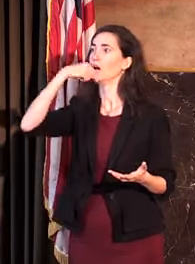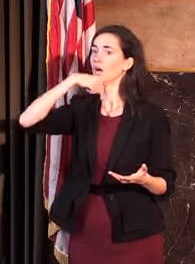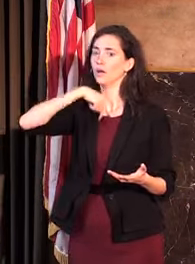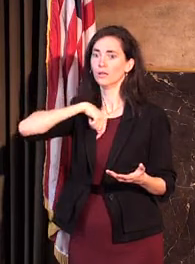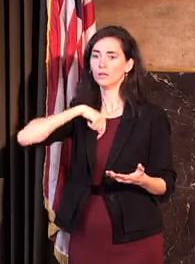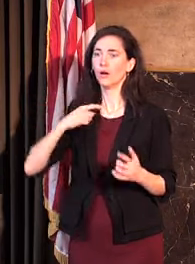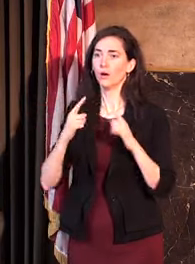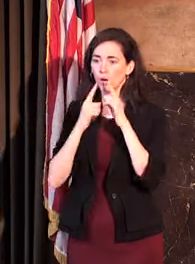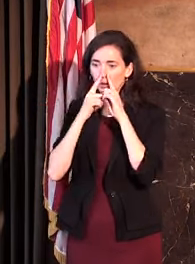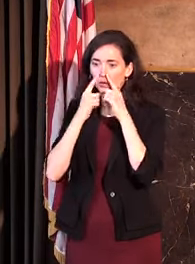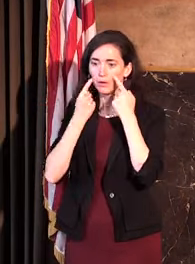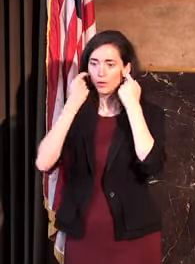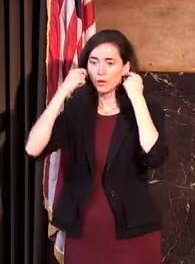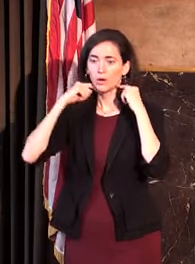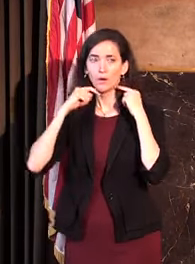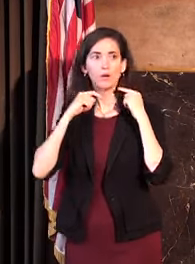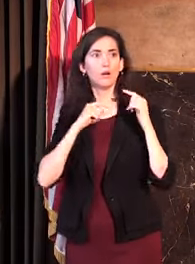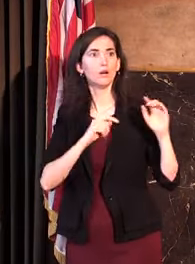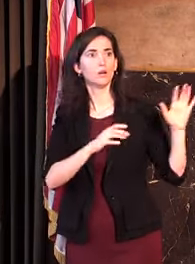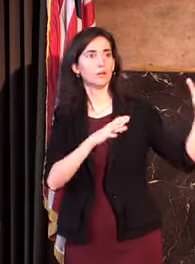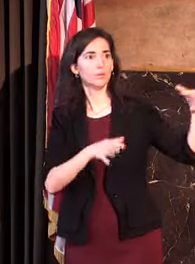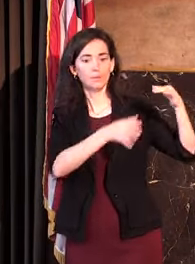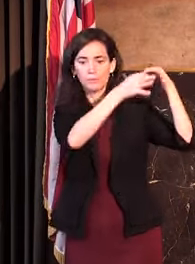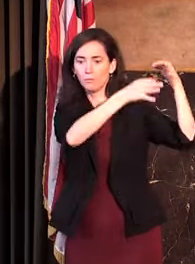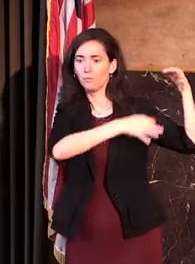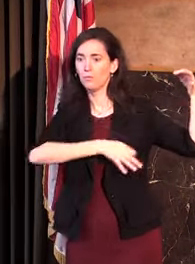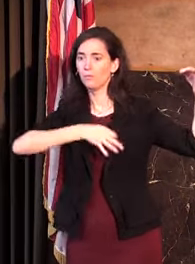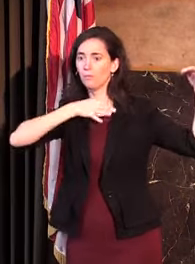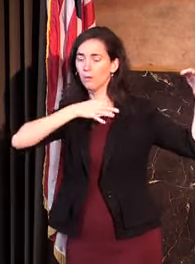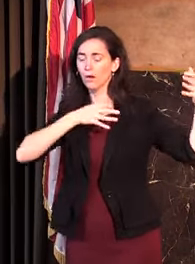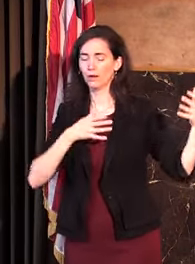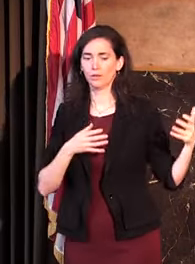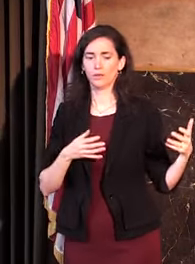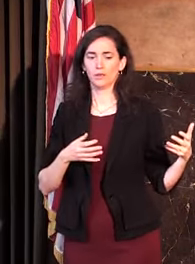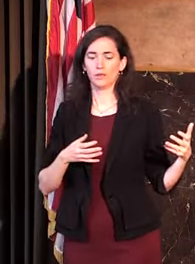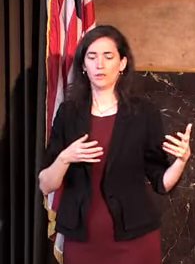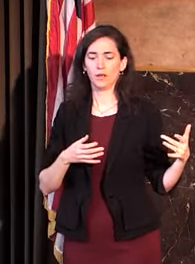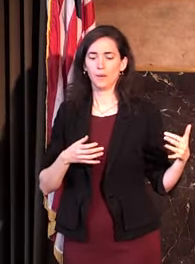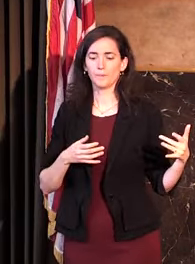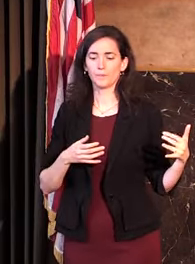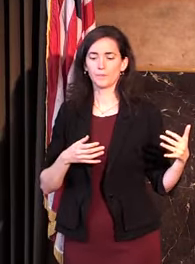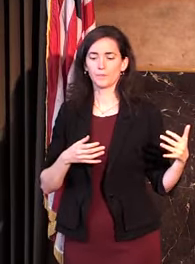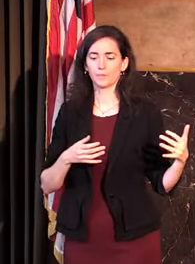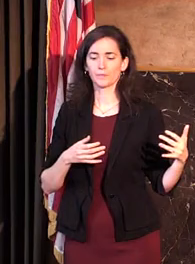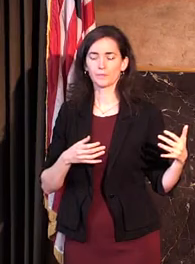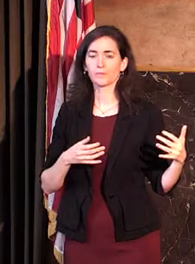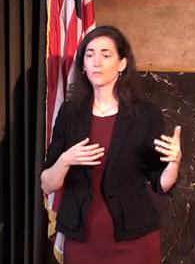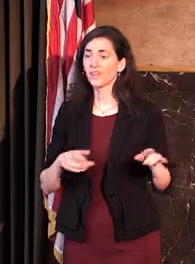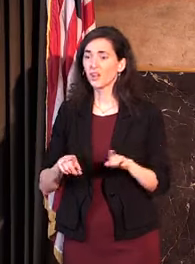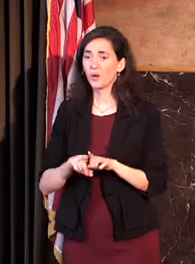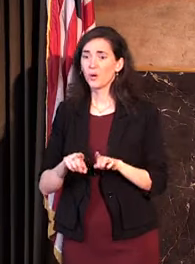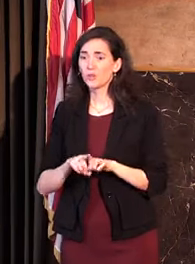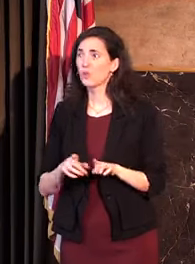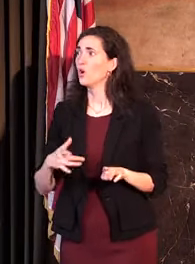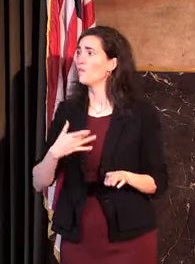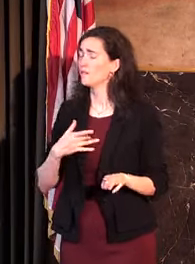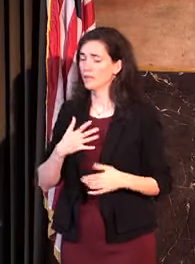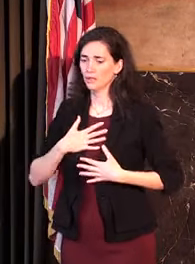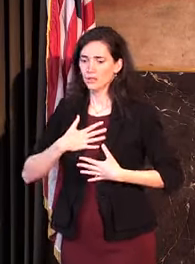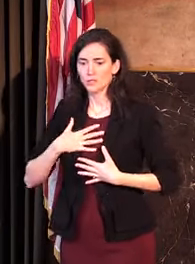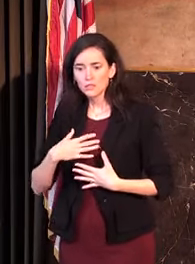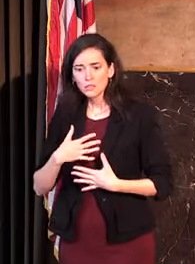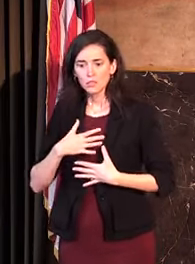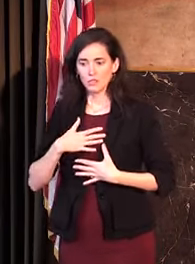oxygen in their nose, attached to a wall, having the intense sensation of shortness of